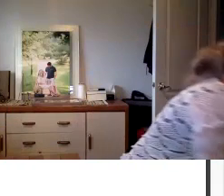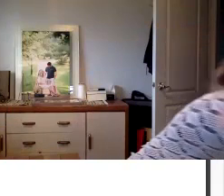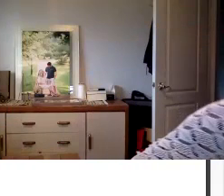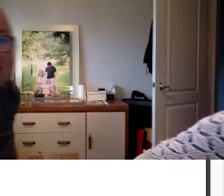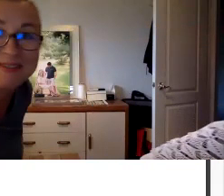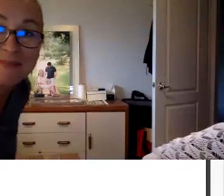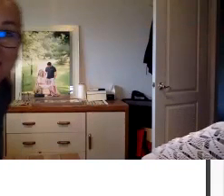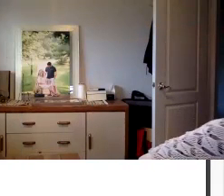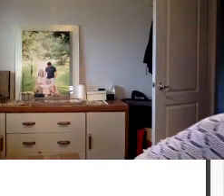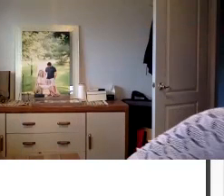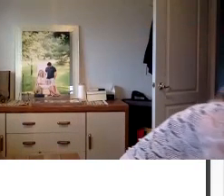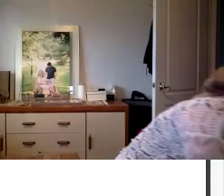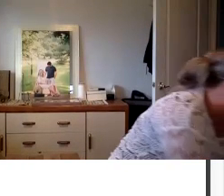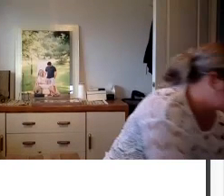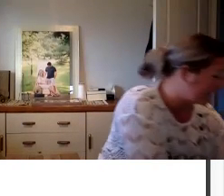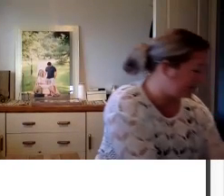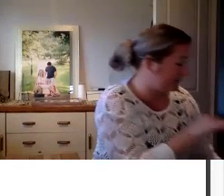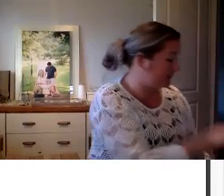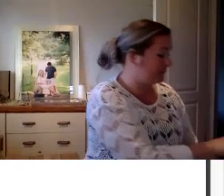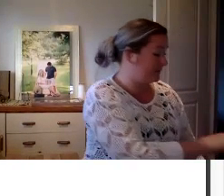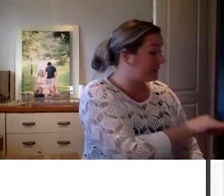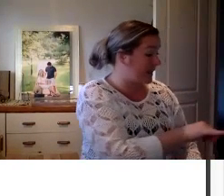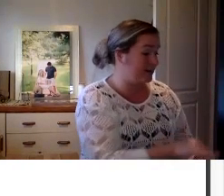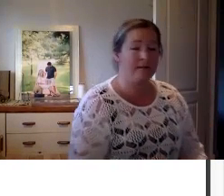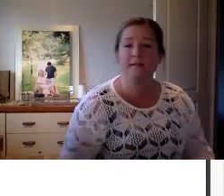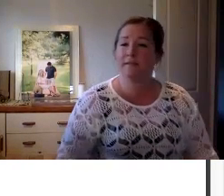There we go. Sorry about that.